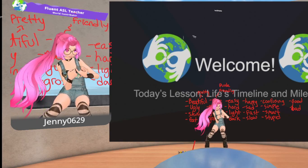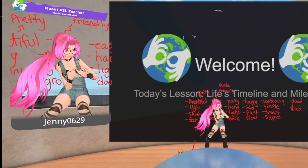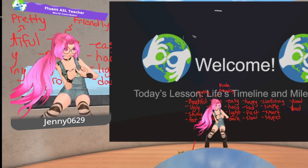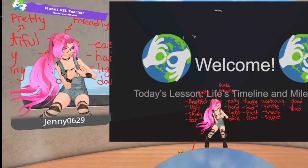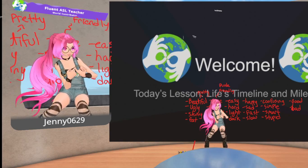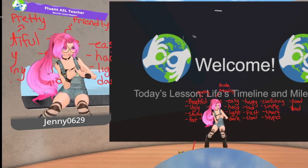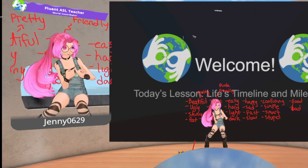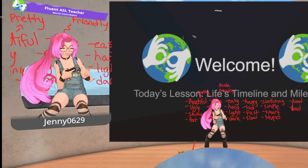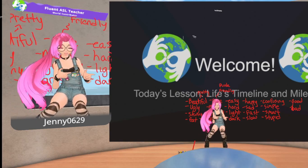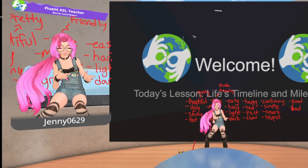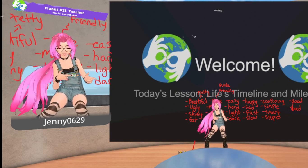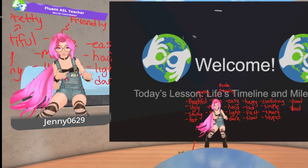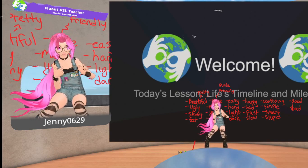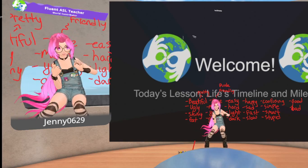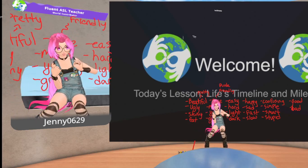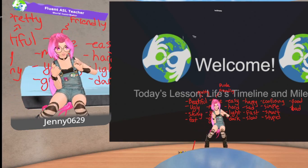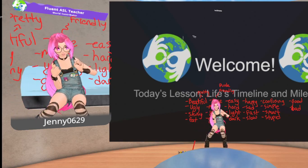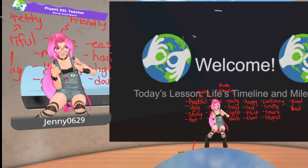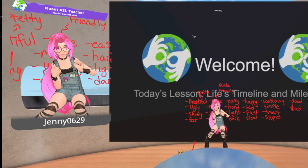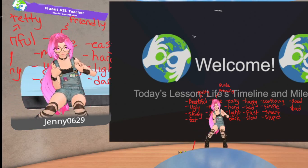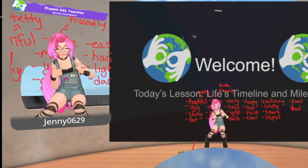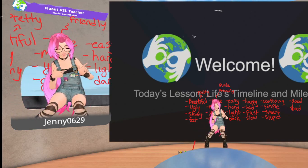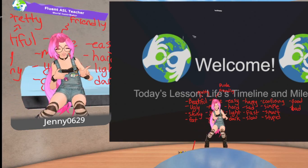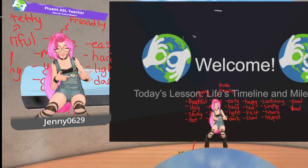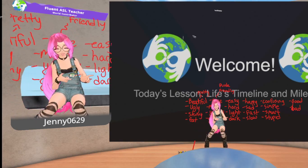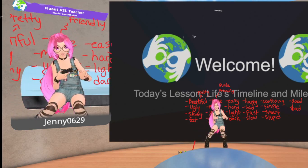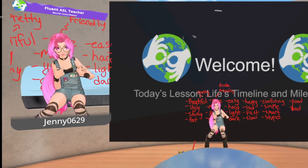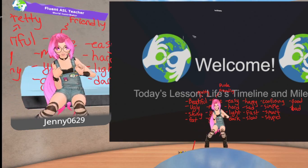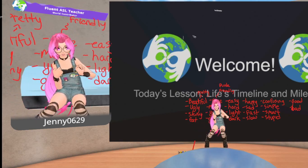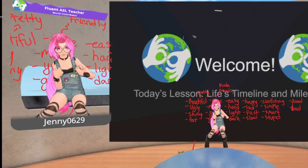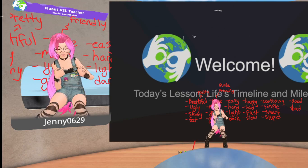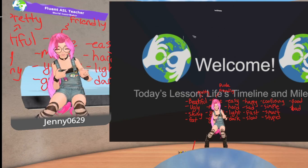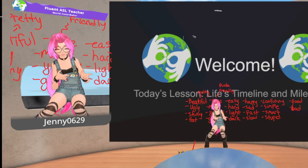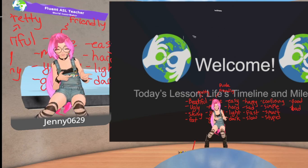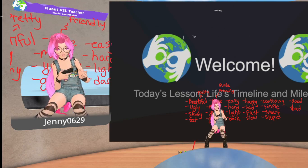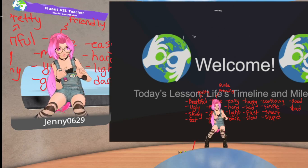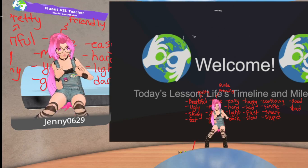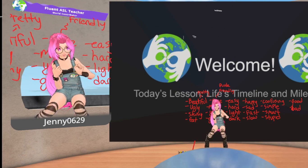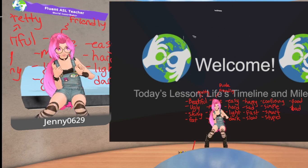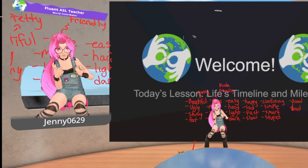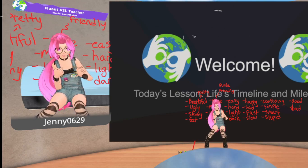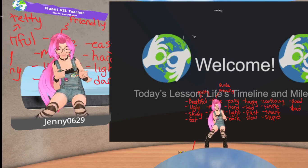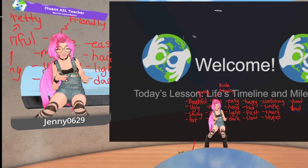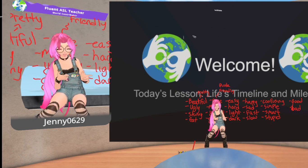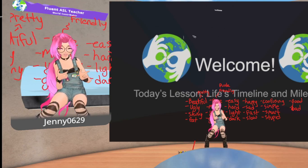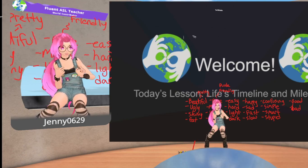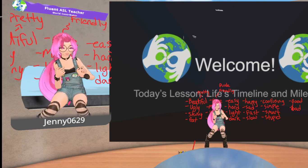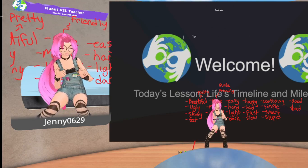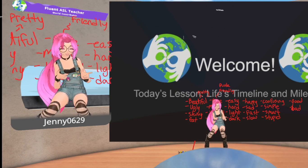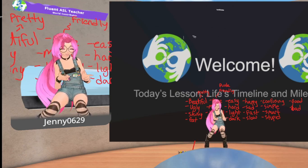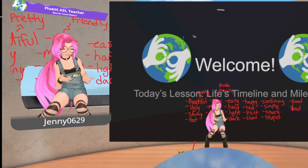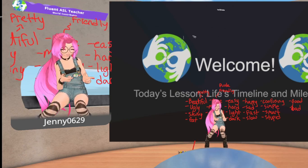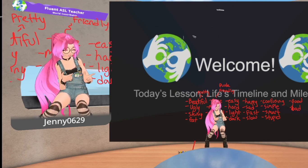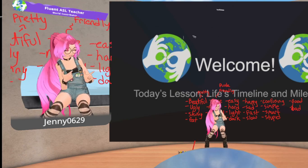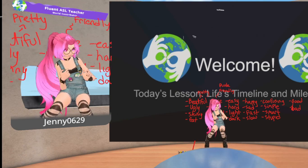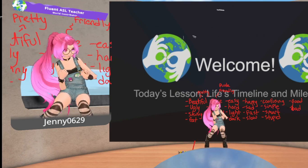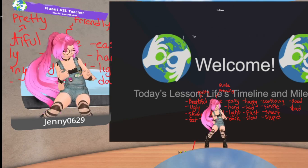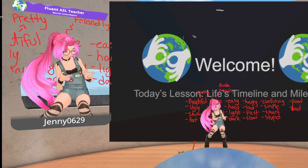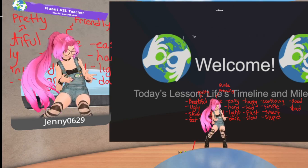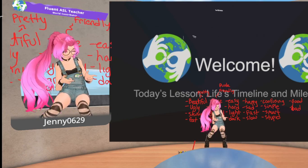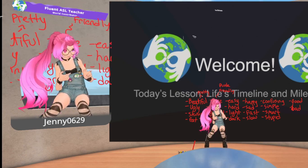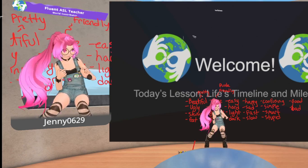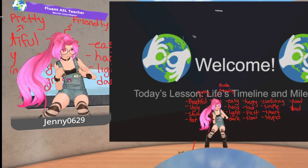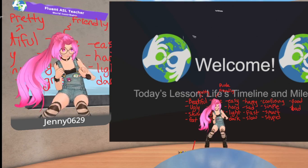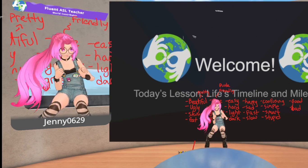fast interlocked, but you could also just sign them apart. I'm not gonna tell you to interlock them. I think personally, I pretty much always sign